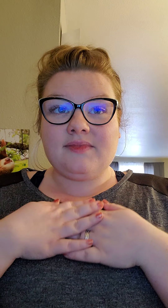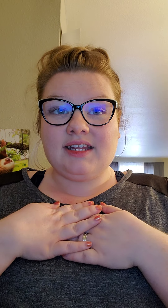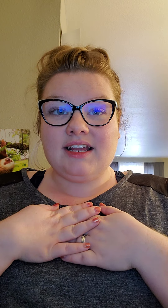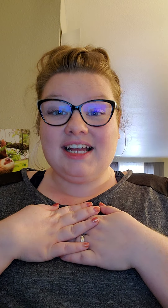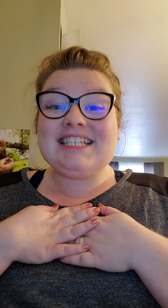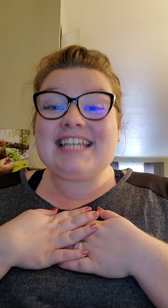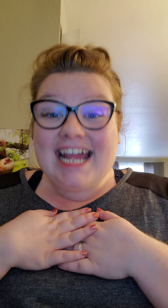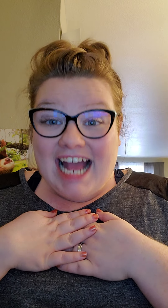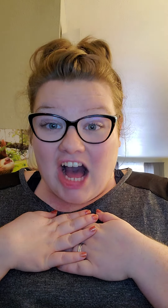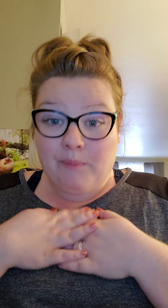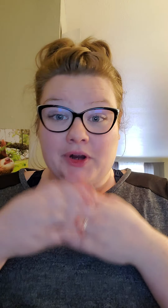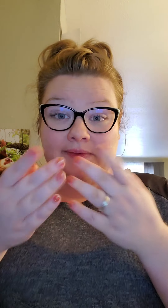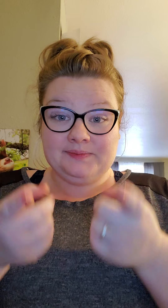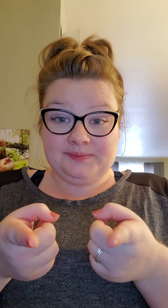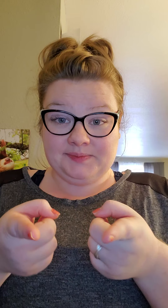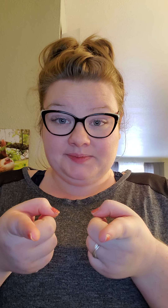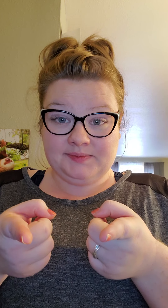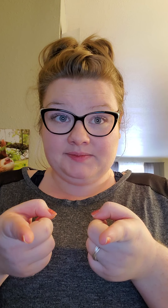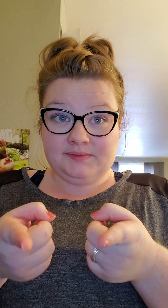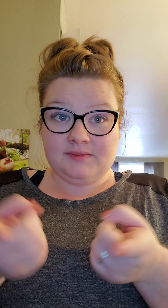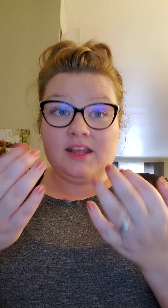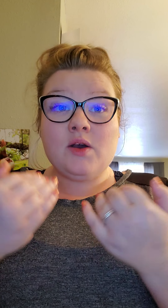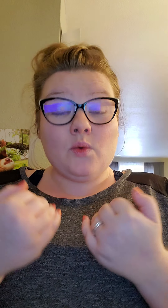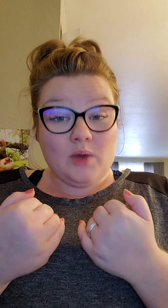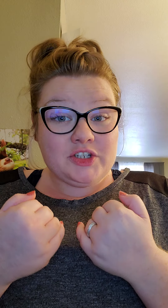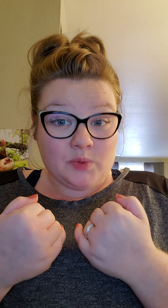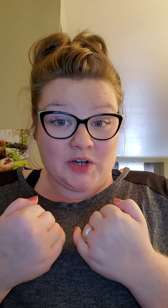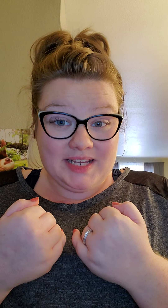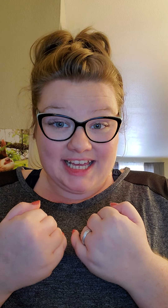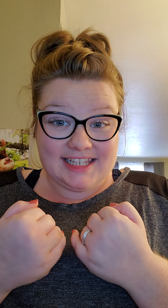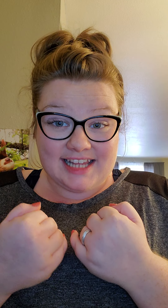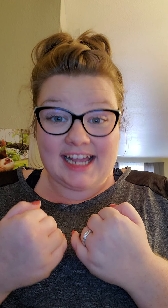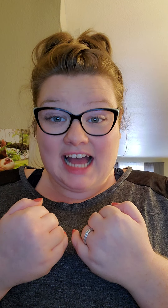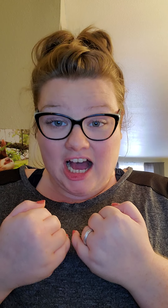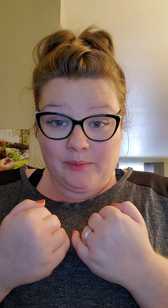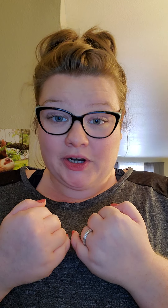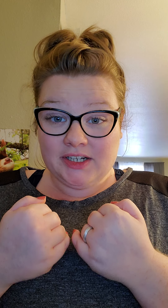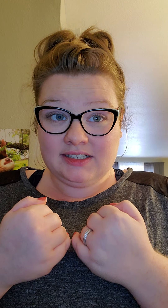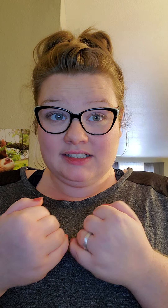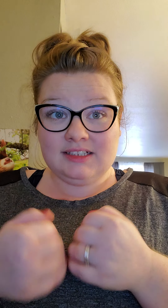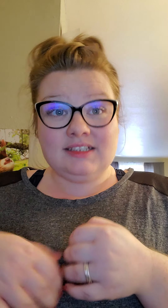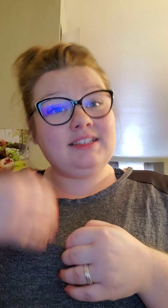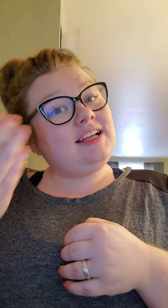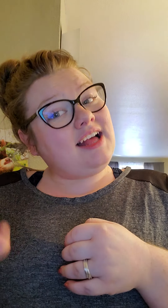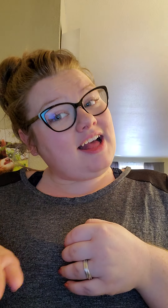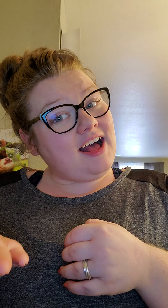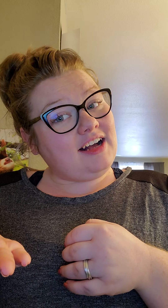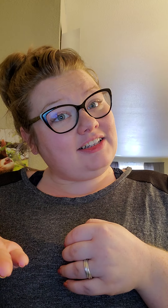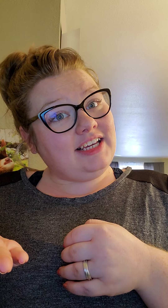Say upper. Which word begins like upper, ugly,